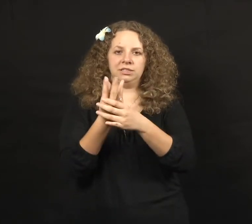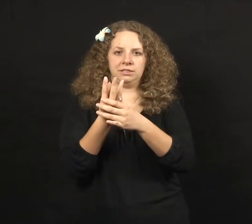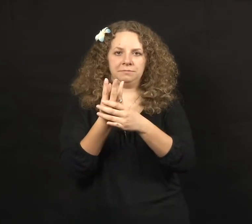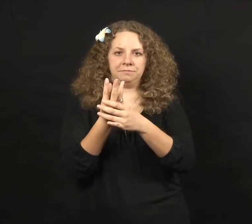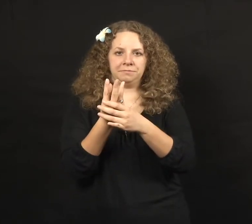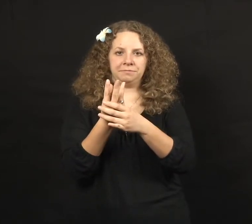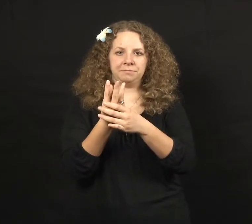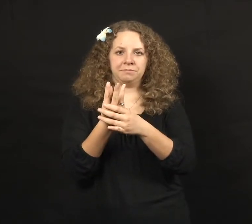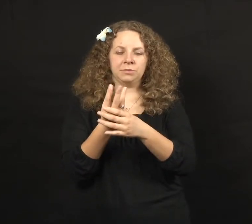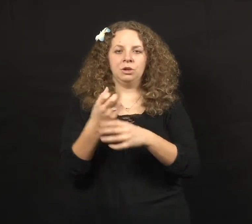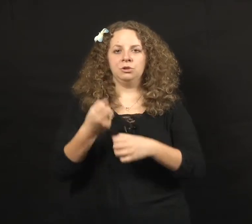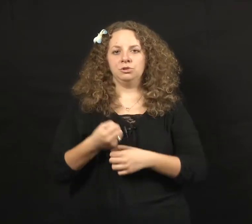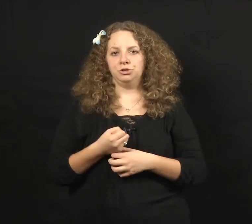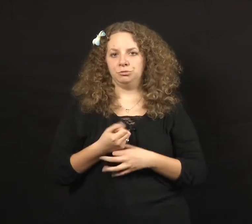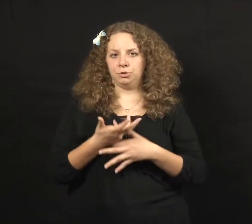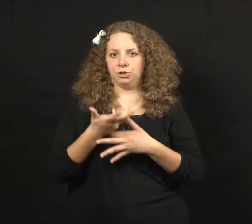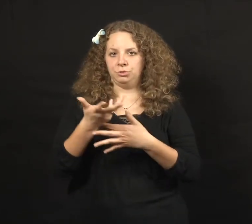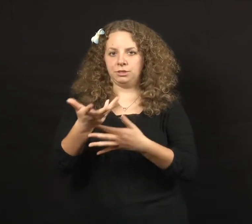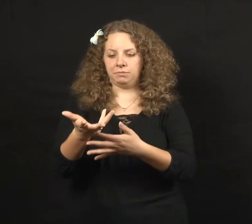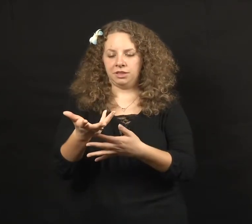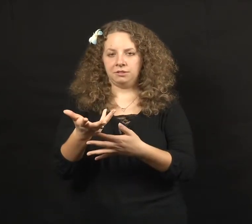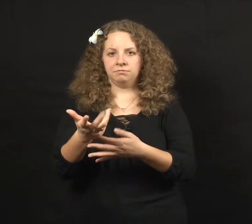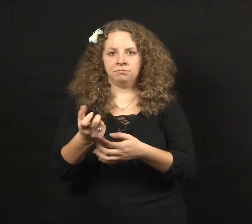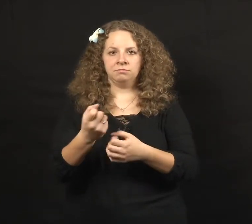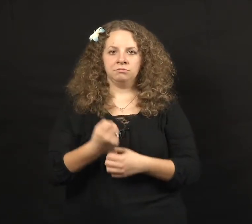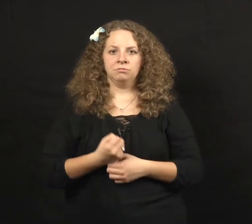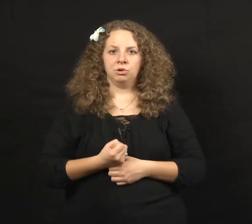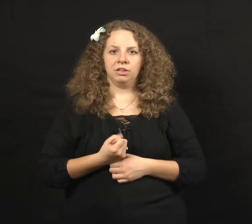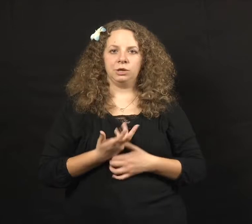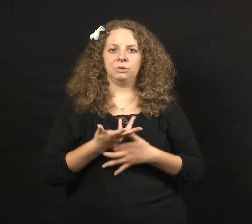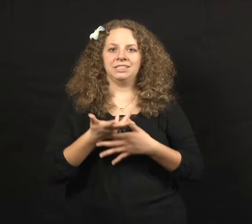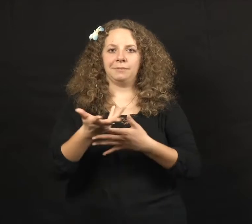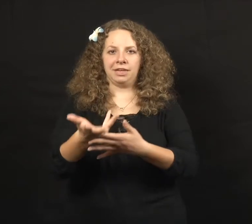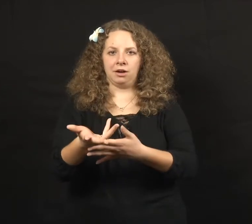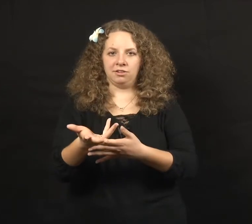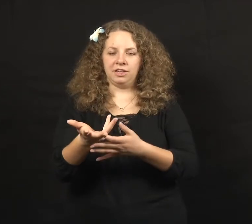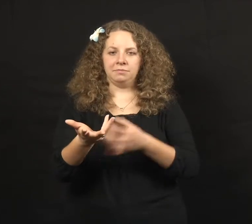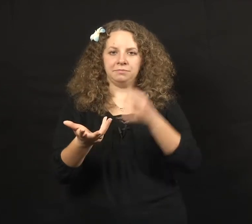twice. To produce something, or like what's coming out of it.